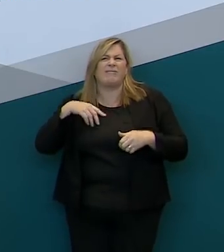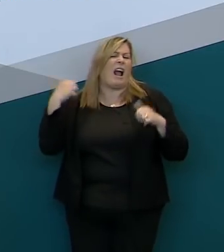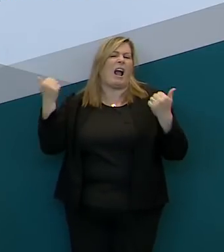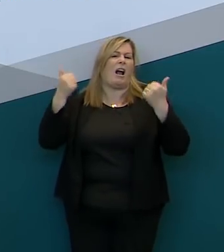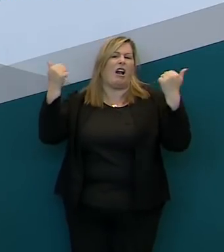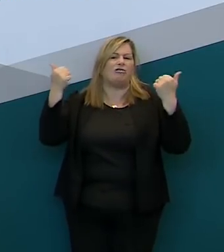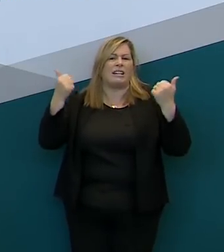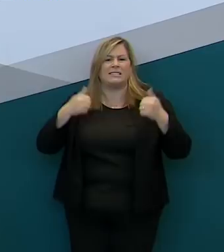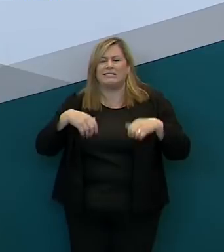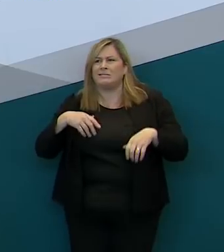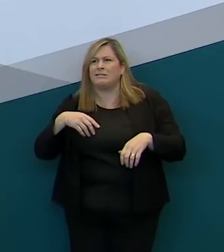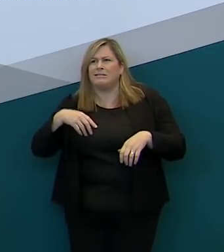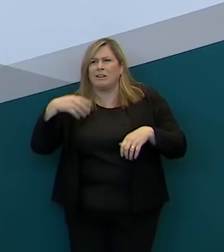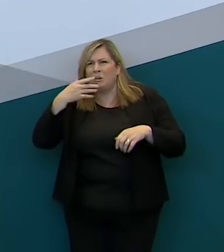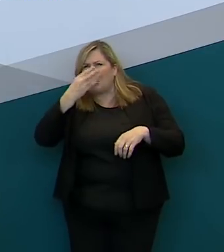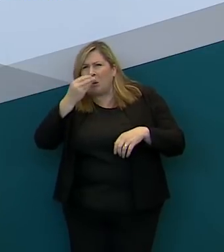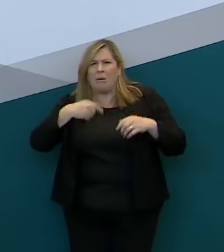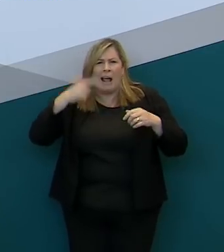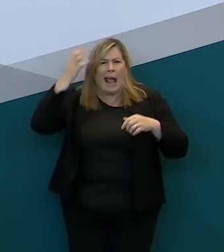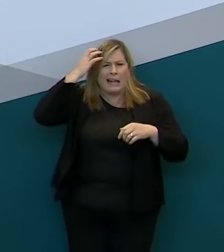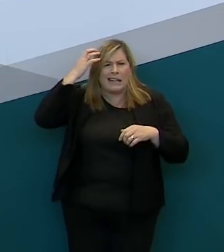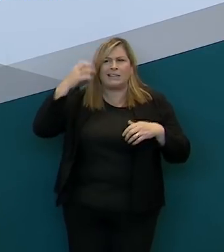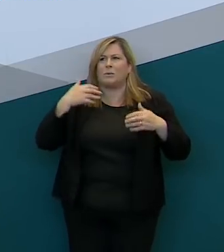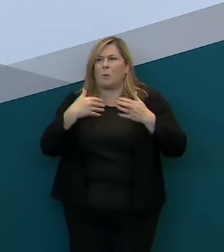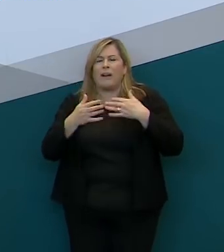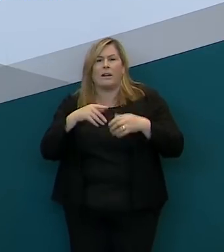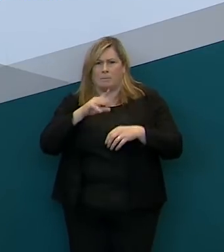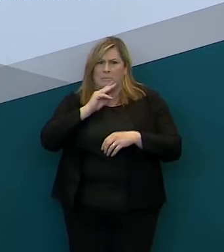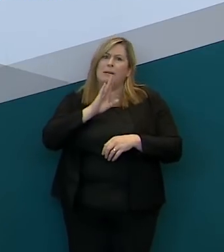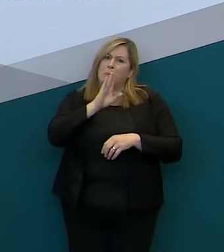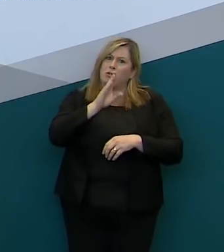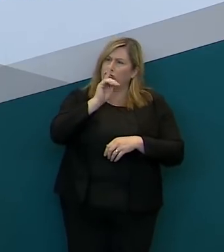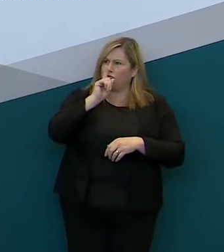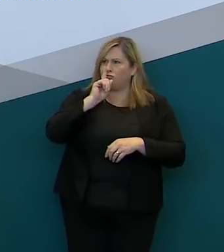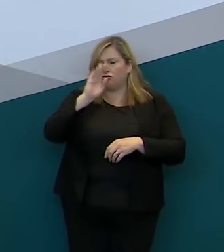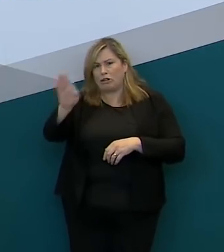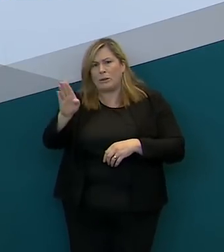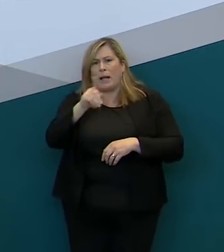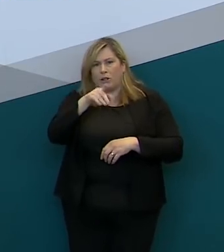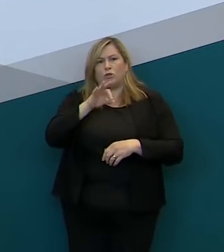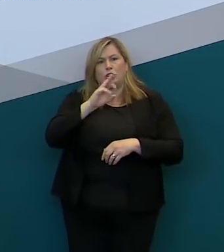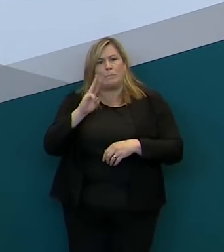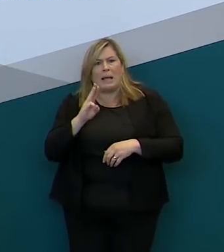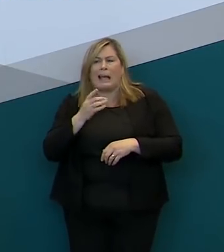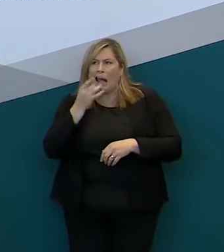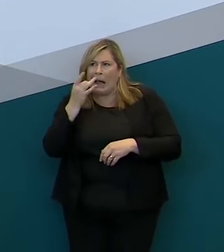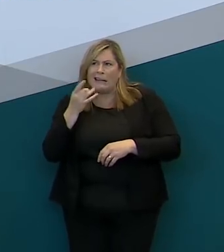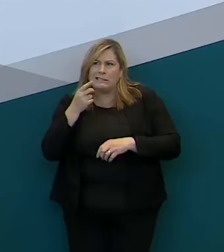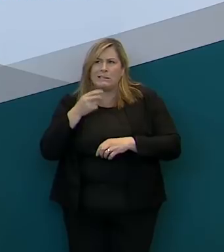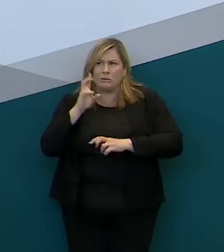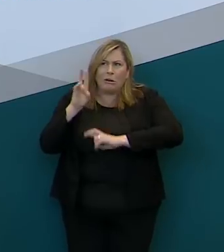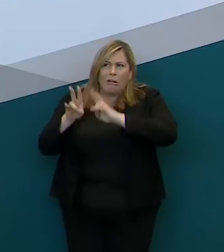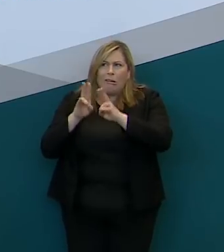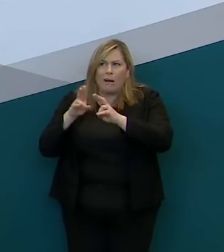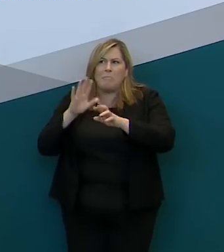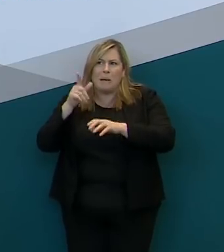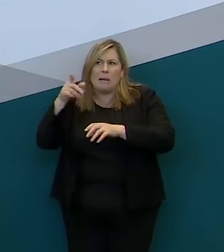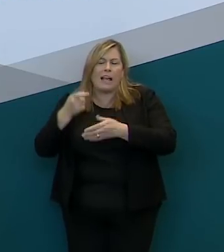would urge people to refer themselves as quickly as possible to their GP so they can get swabbed and